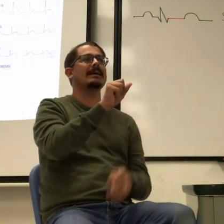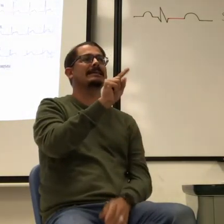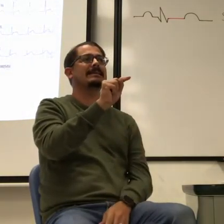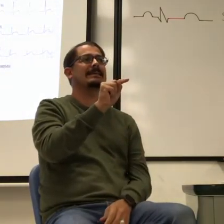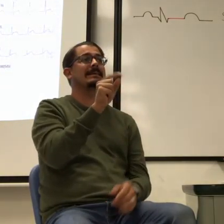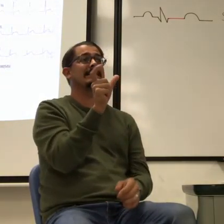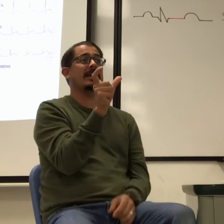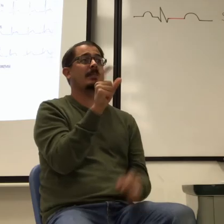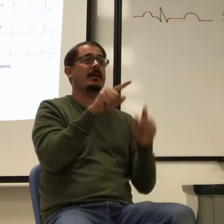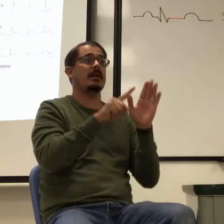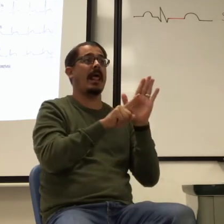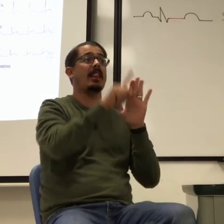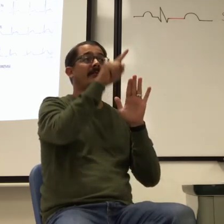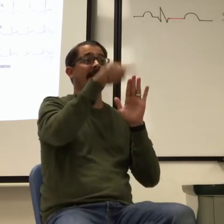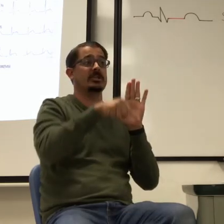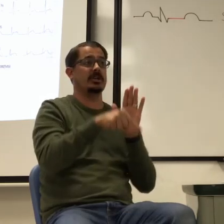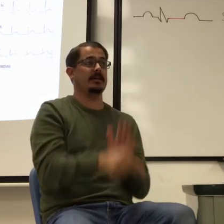elevation.